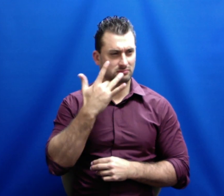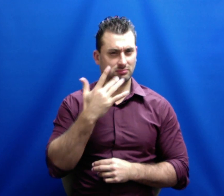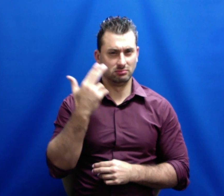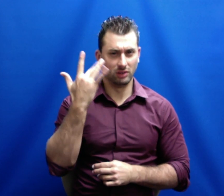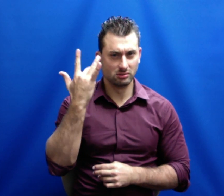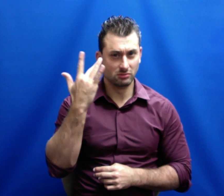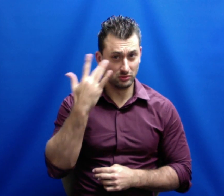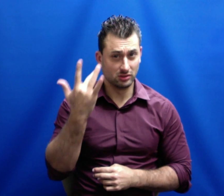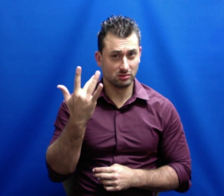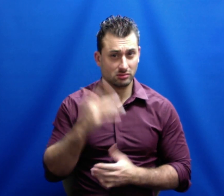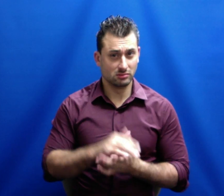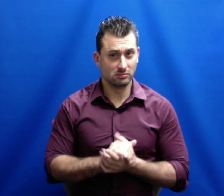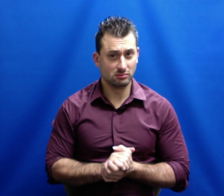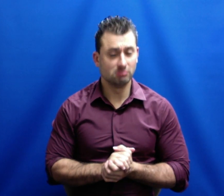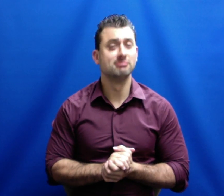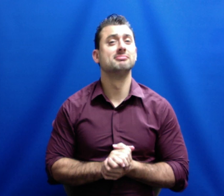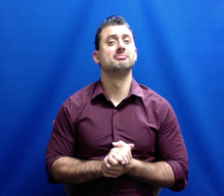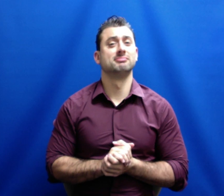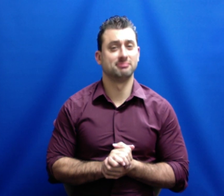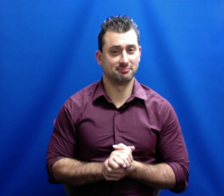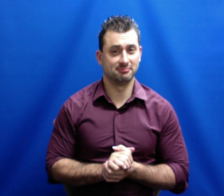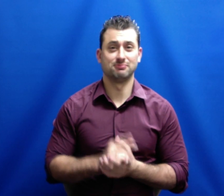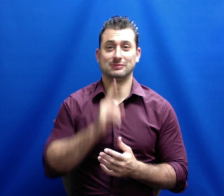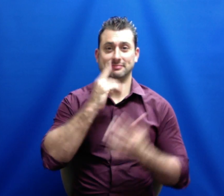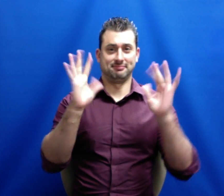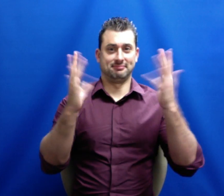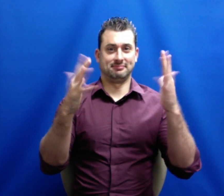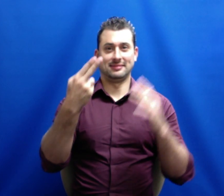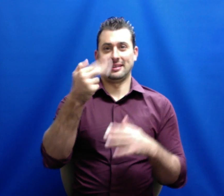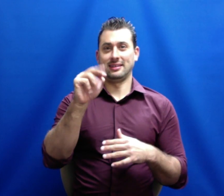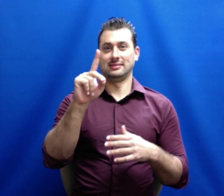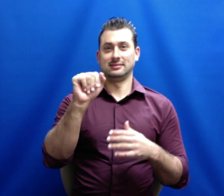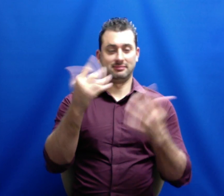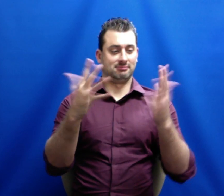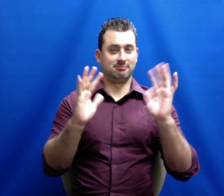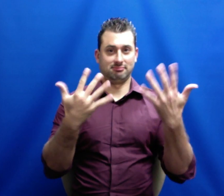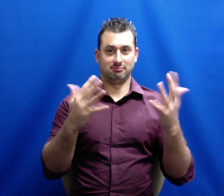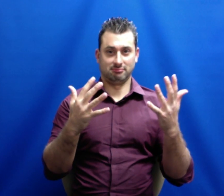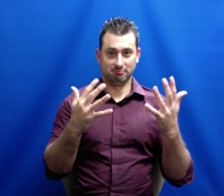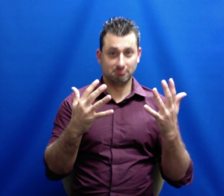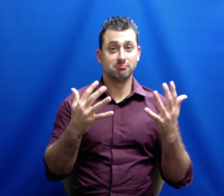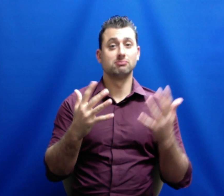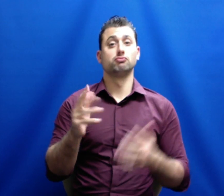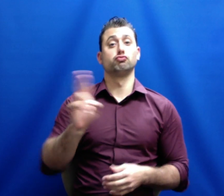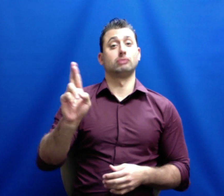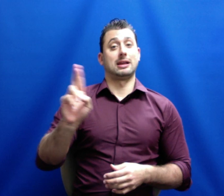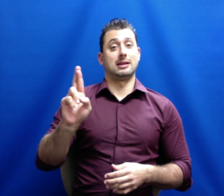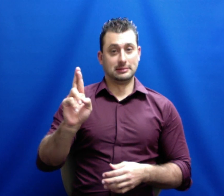The reason for that, can you imagine why? Hands. Hands are very important. Right hands are used